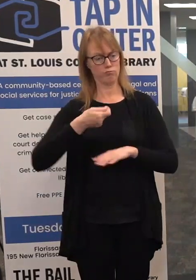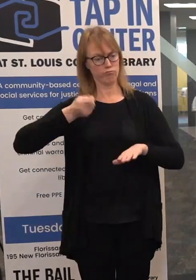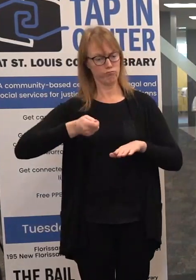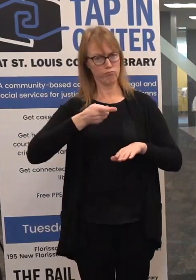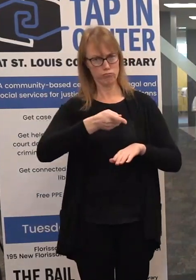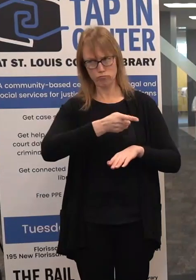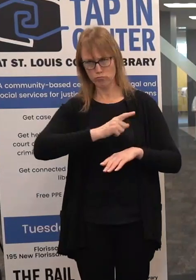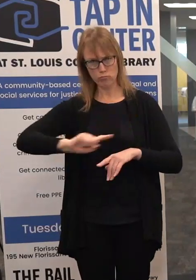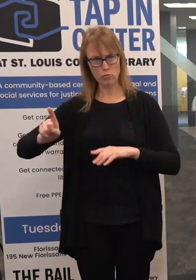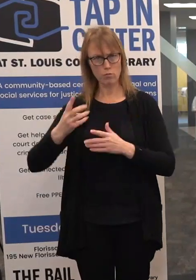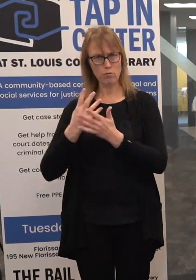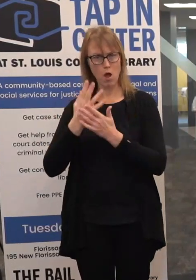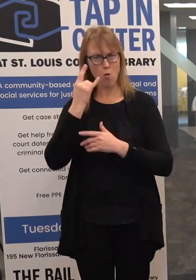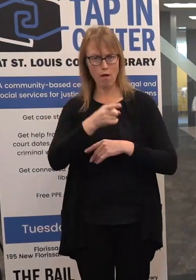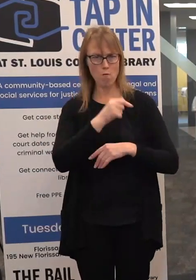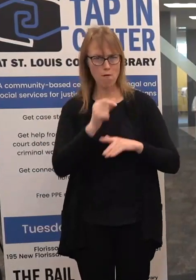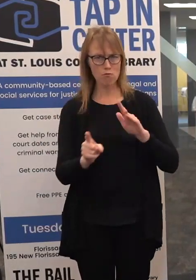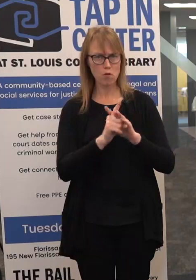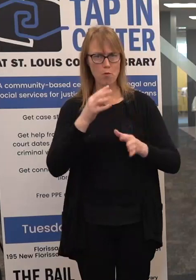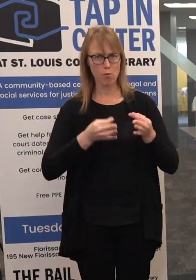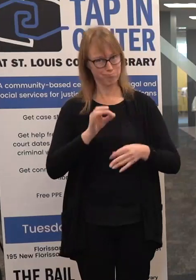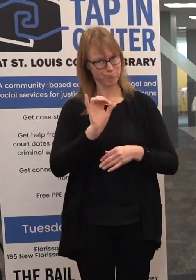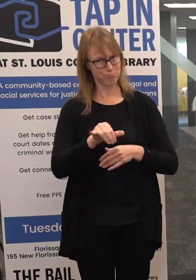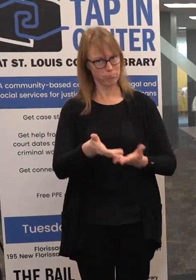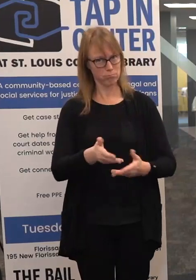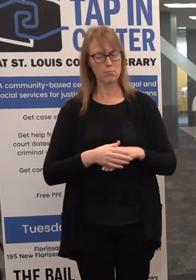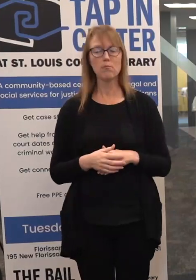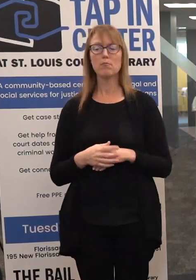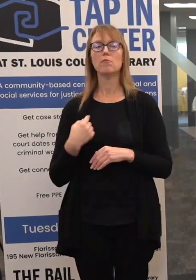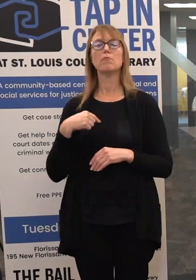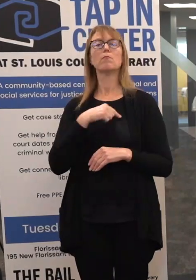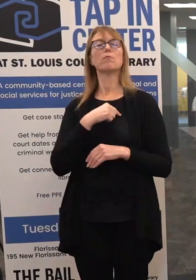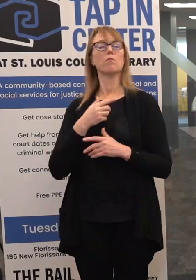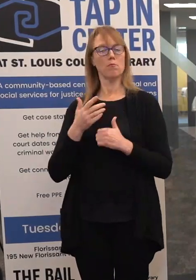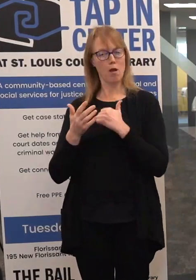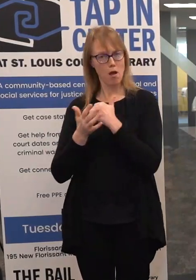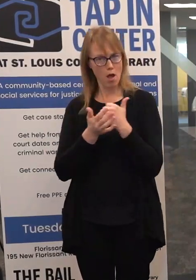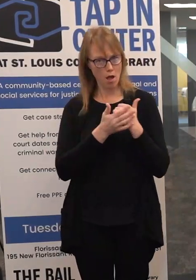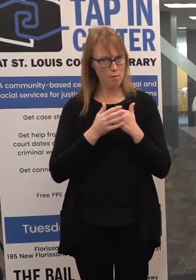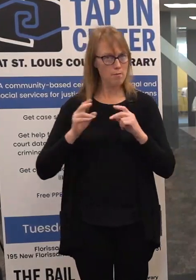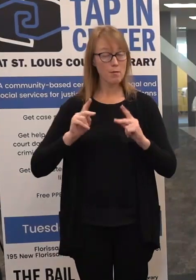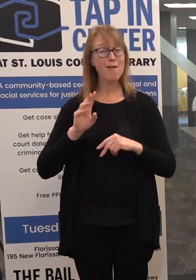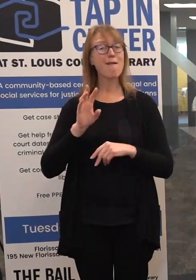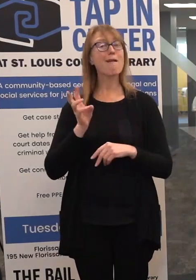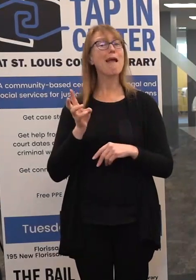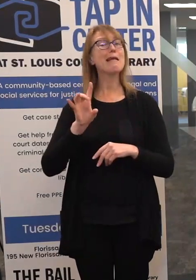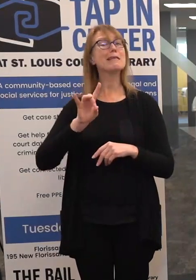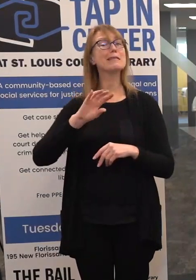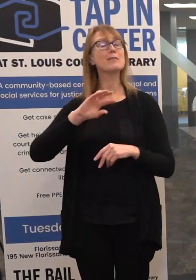helped nearly 800 people, and 86% of the clients who have a warrant